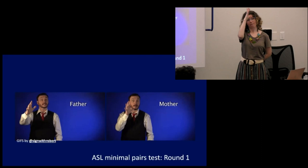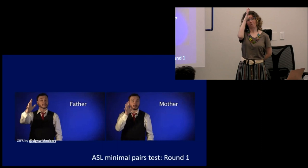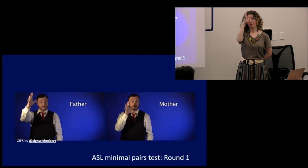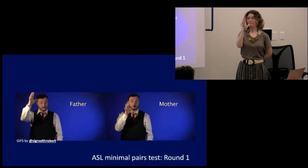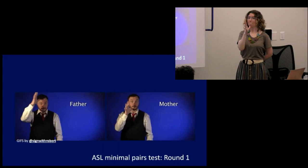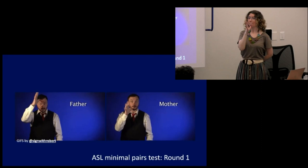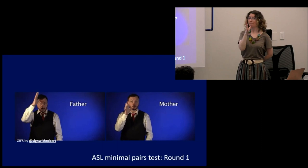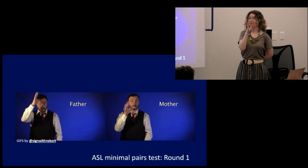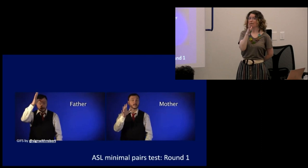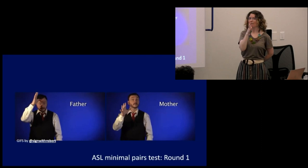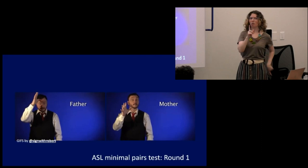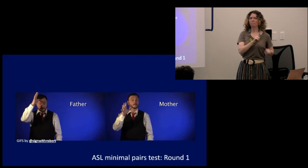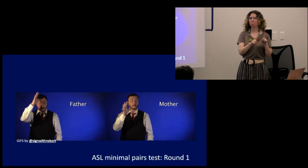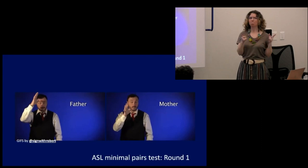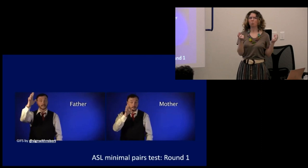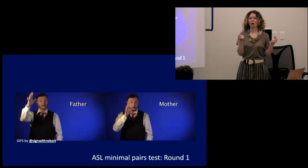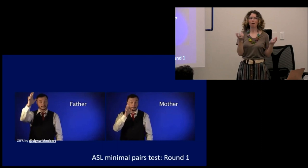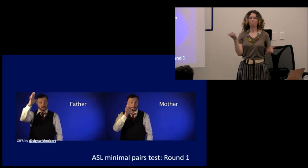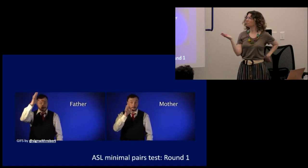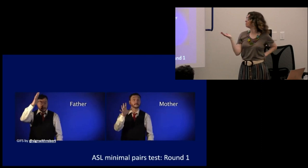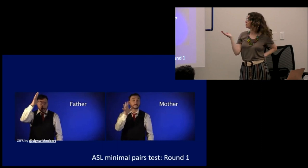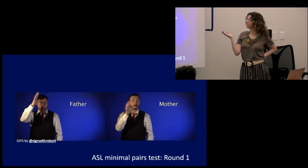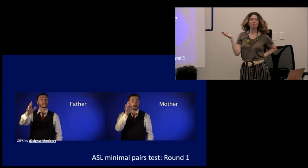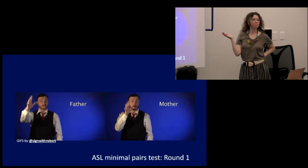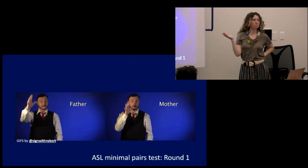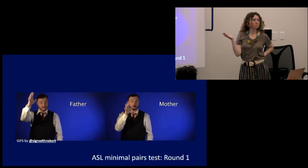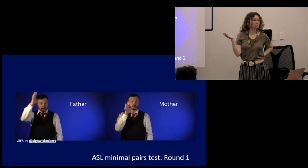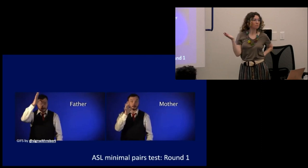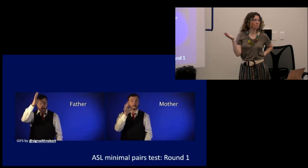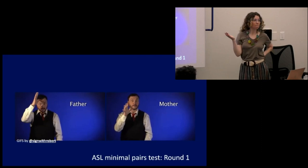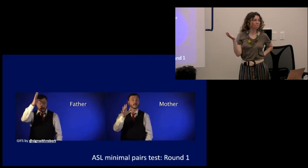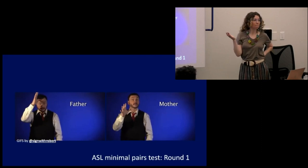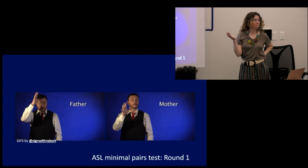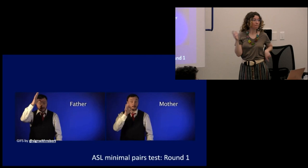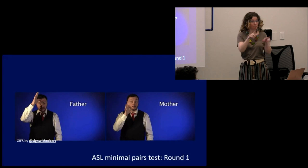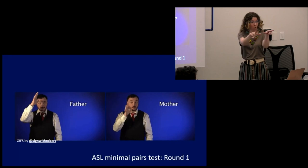You see father, mother. What's the difference here?